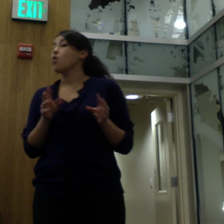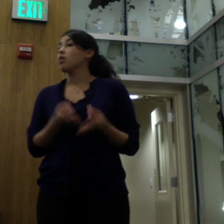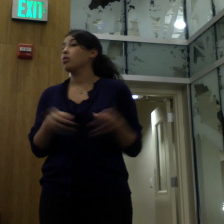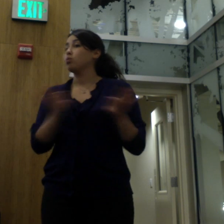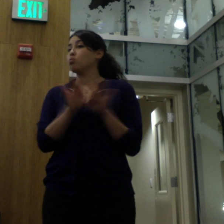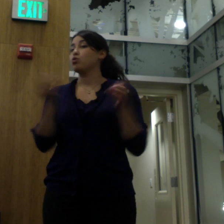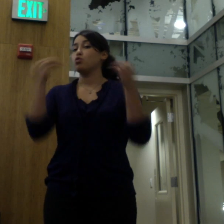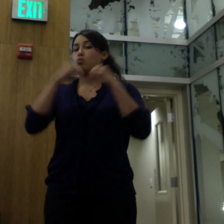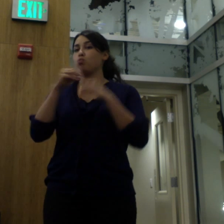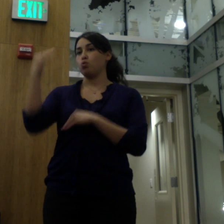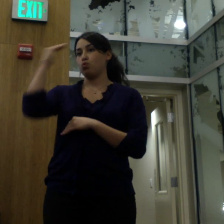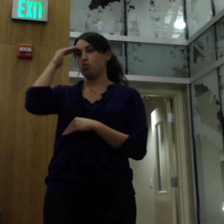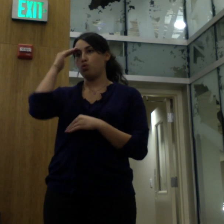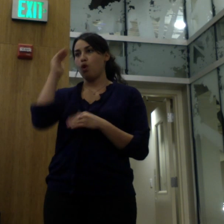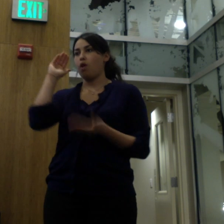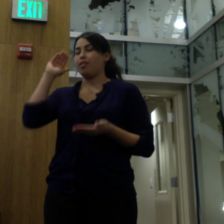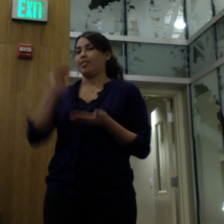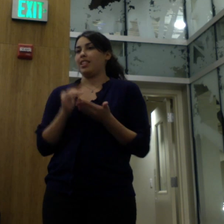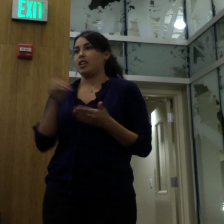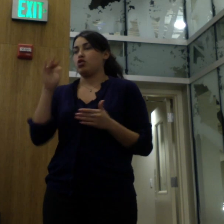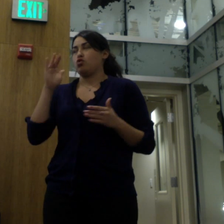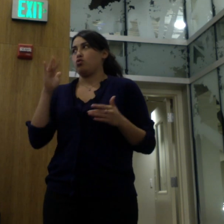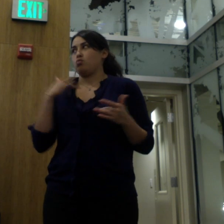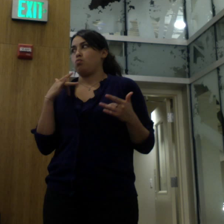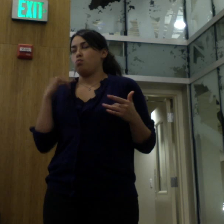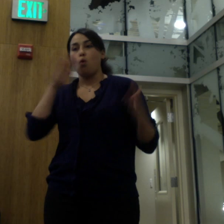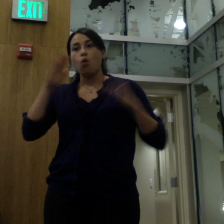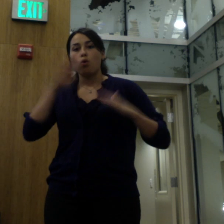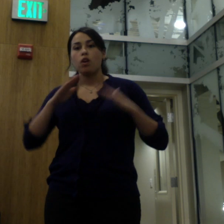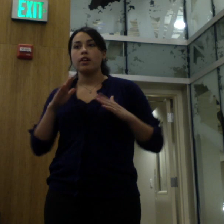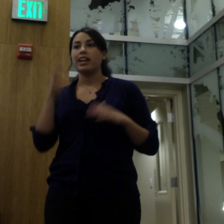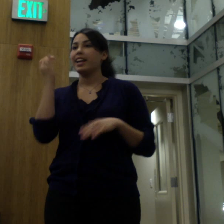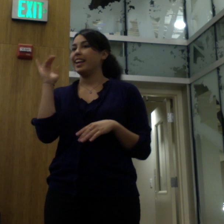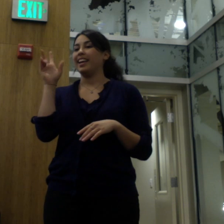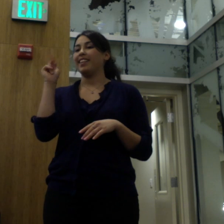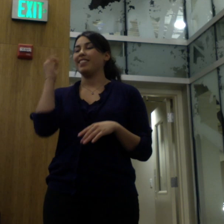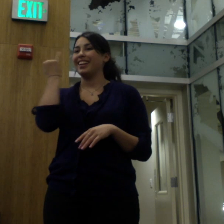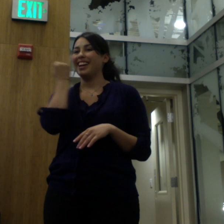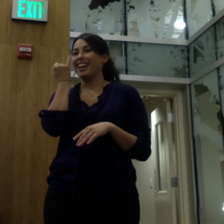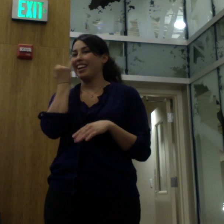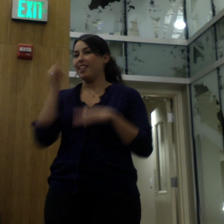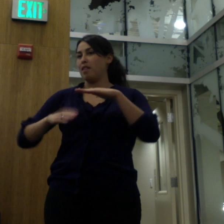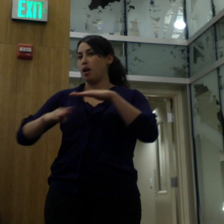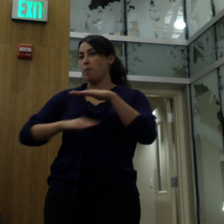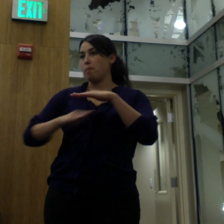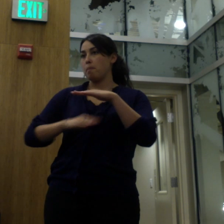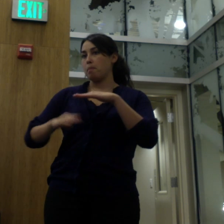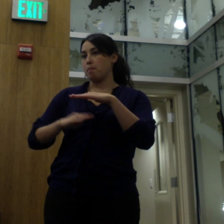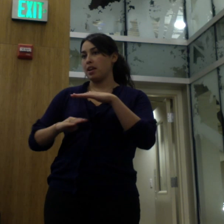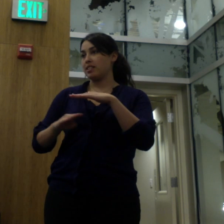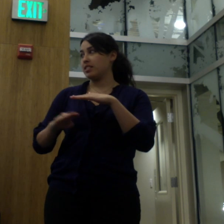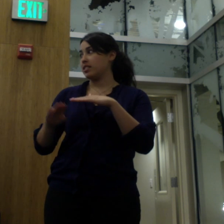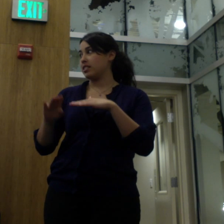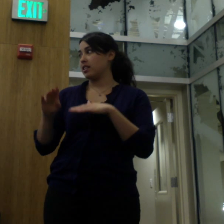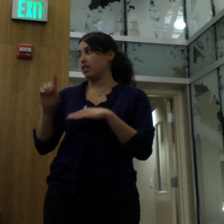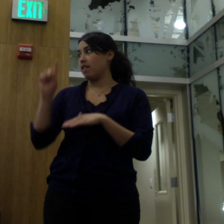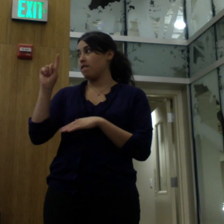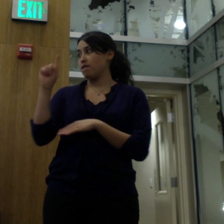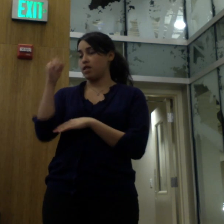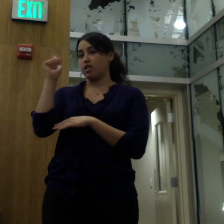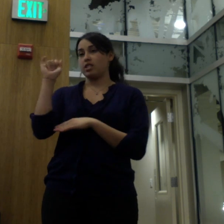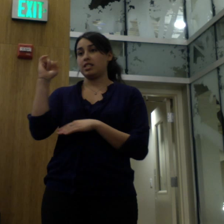first aid, even if it's just basic first aid, it's invaluable knowledge to